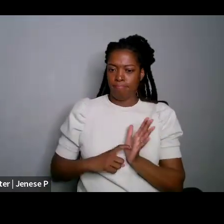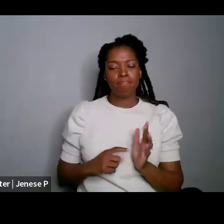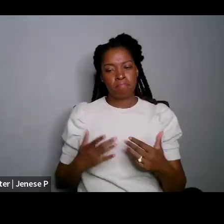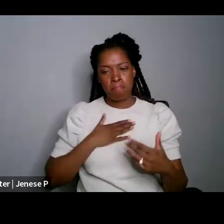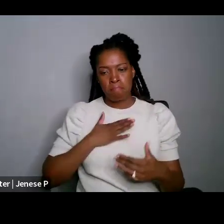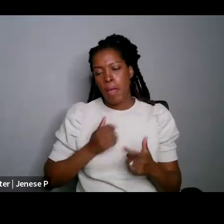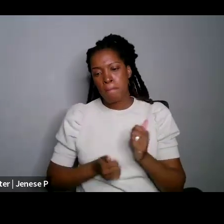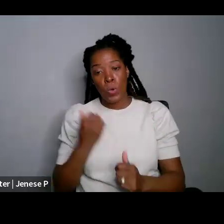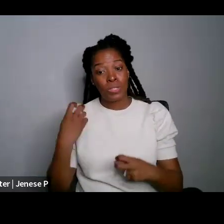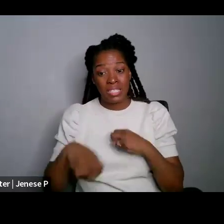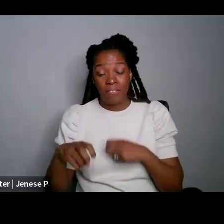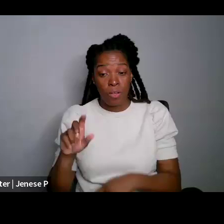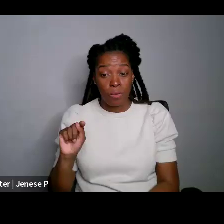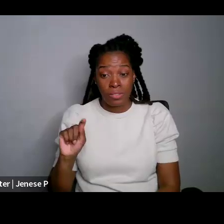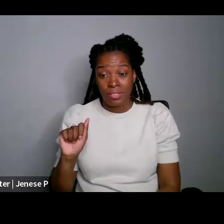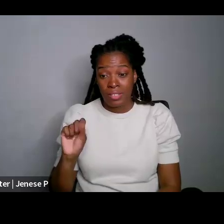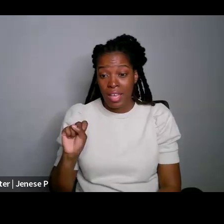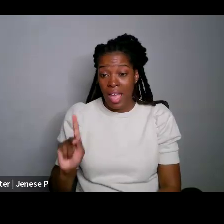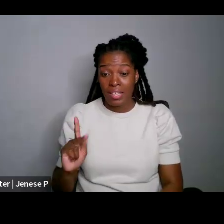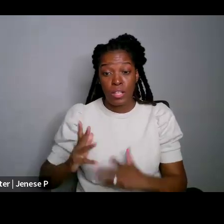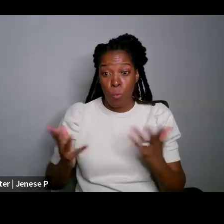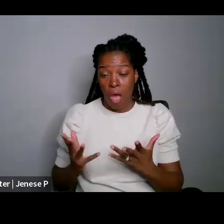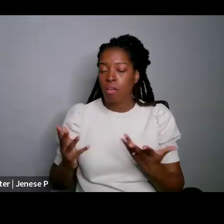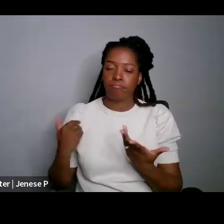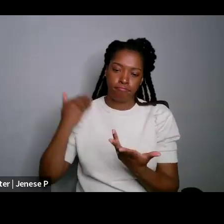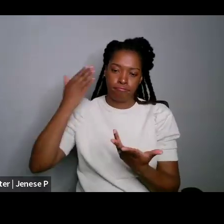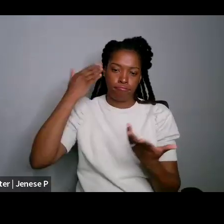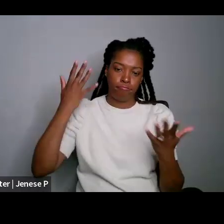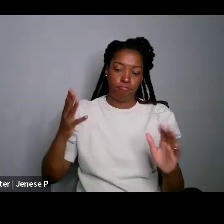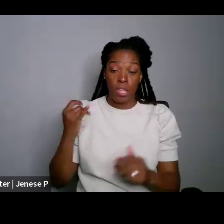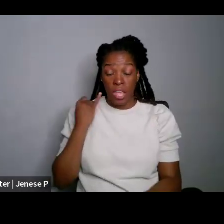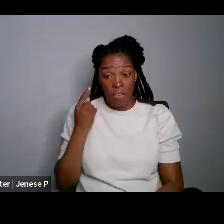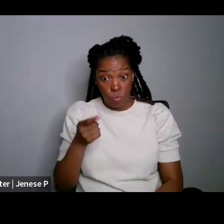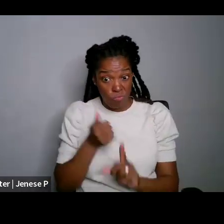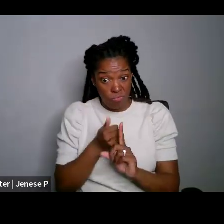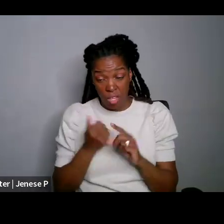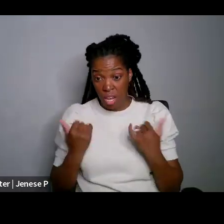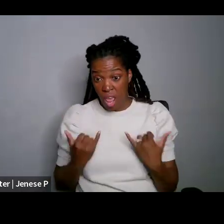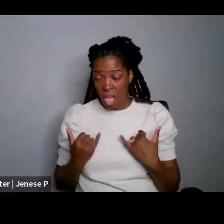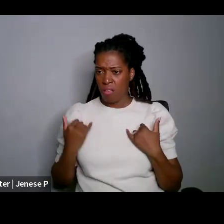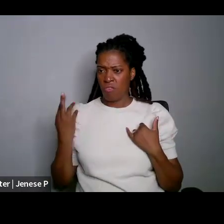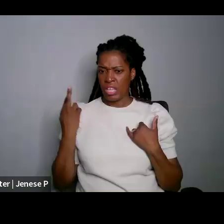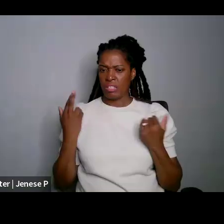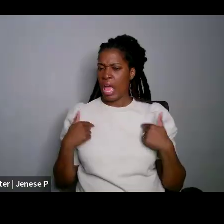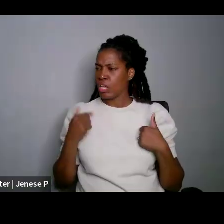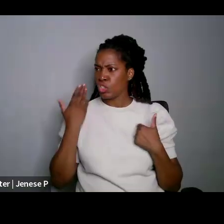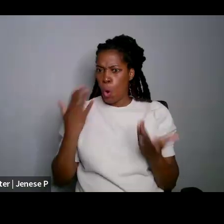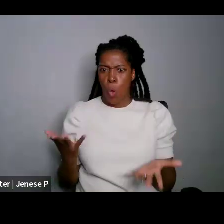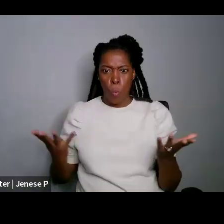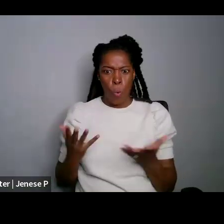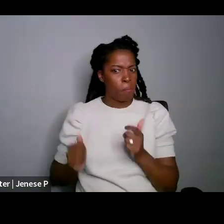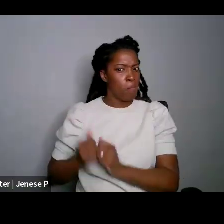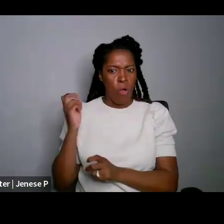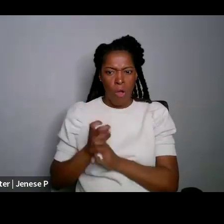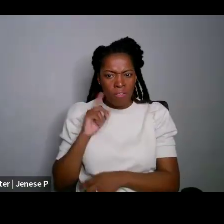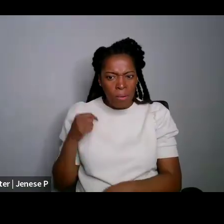difficult tasks are. If you don't, if you're in this session and you don't currently know what tasks are your most difficult and